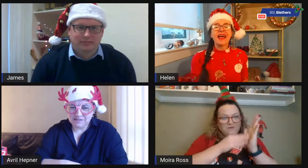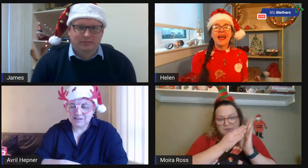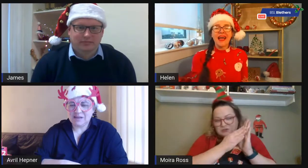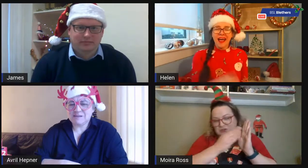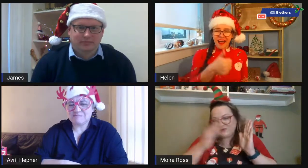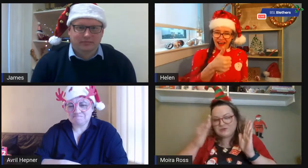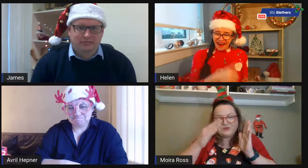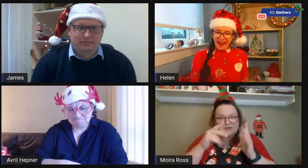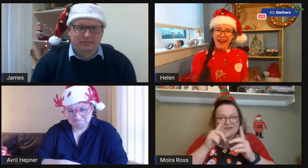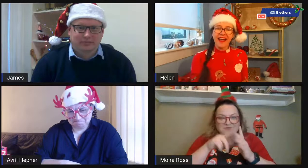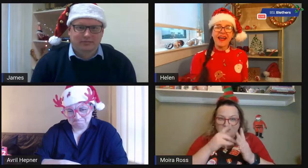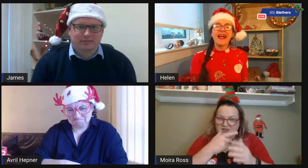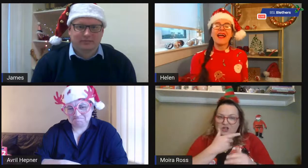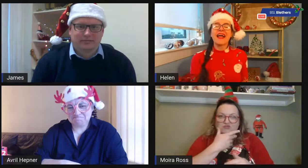Oh, but I love them. For me,